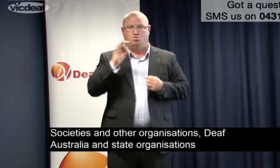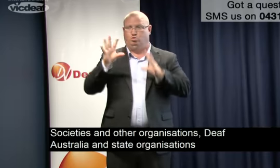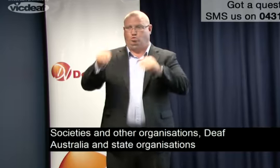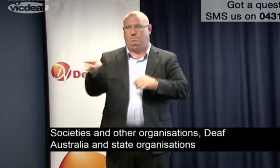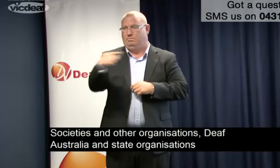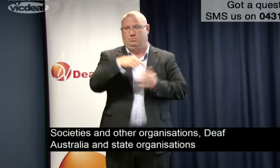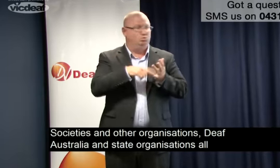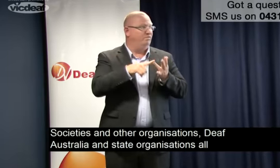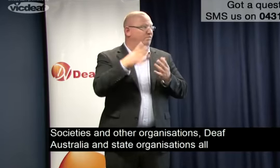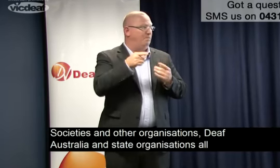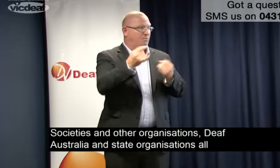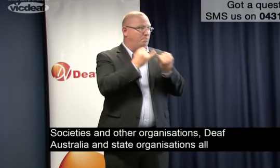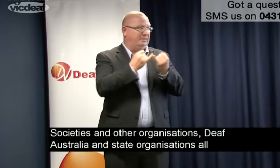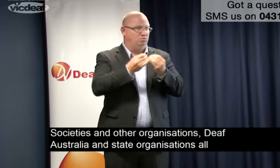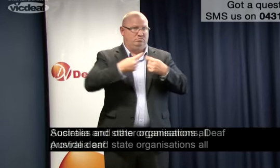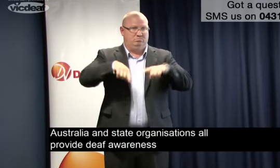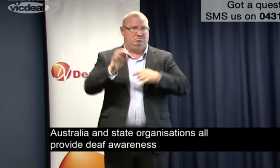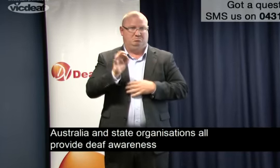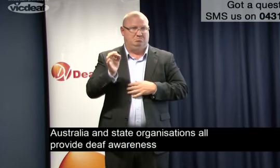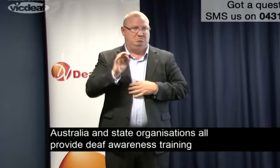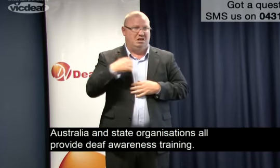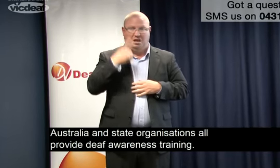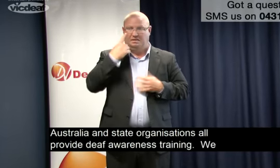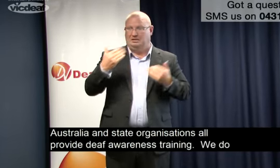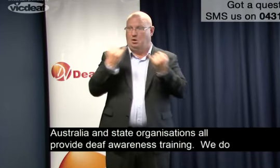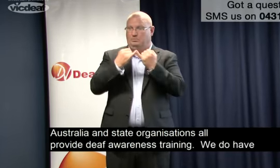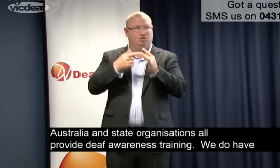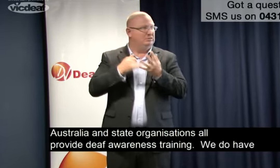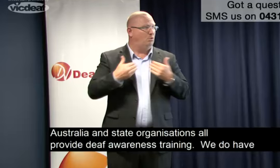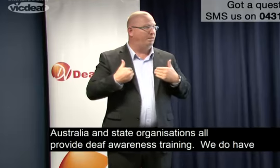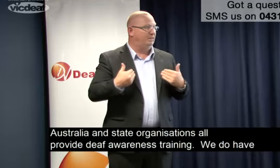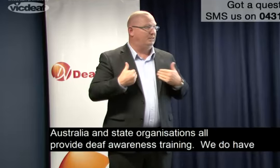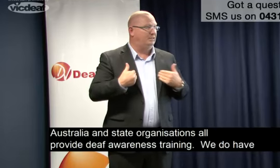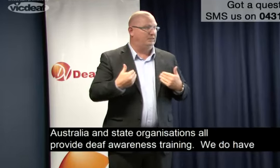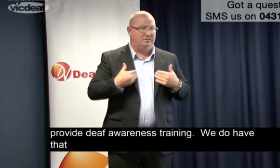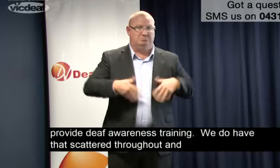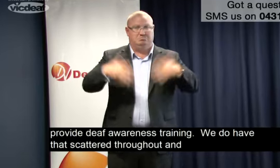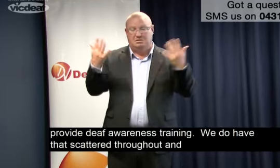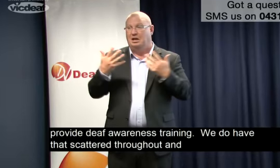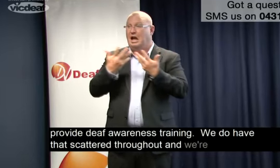that scattered throughout, and we're not stopping people from competing with us. I think competition is actually